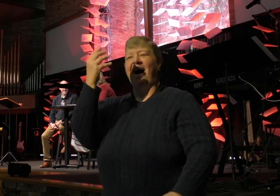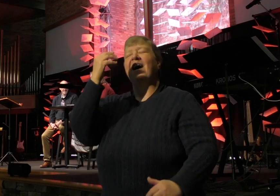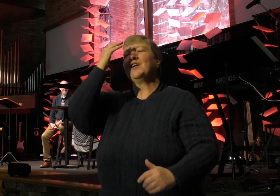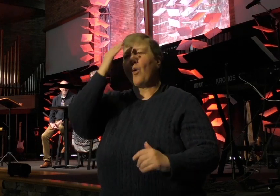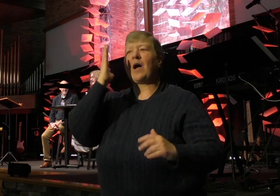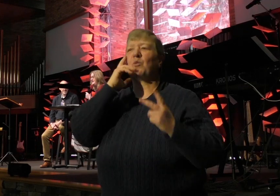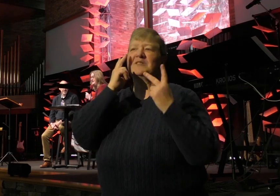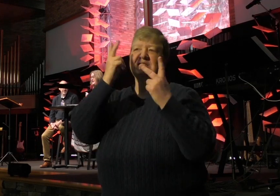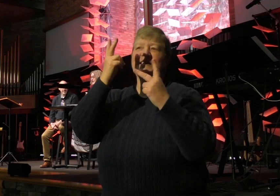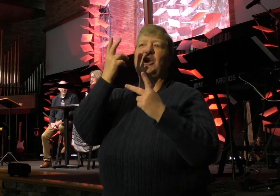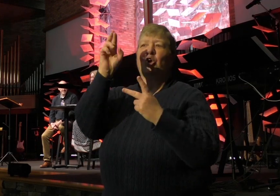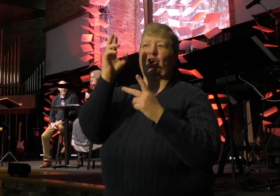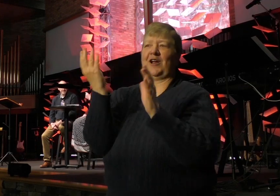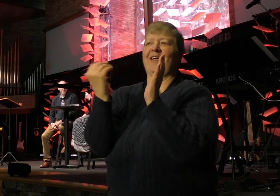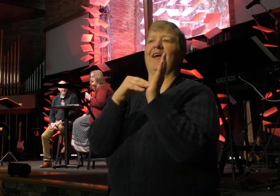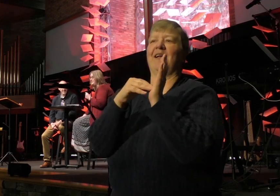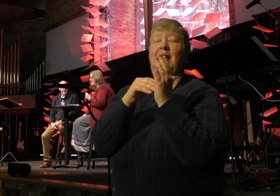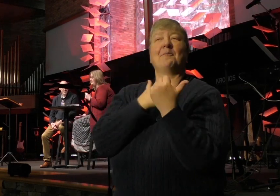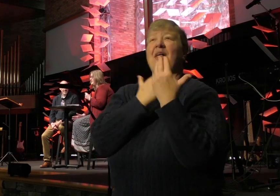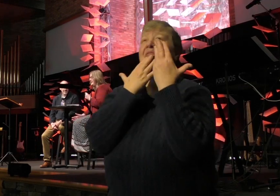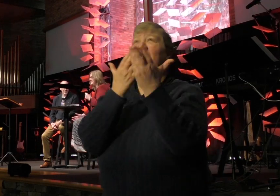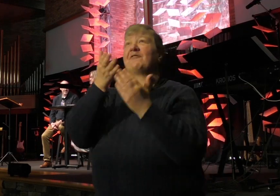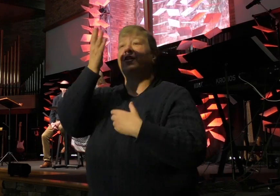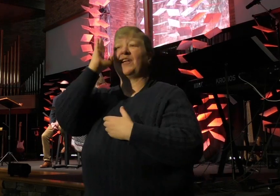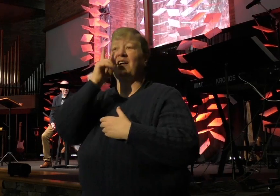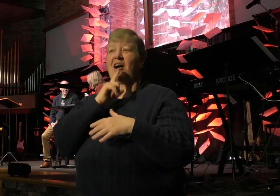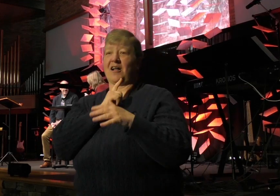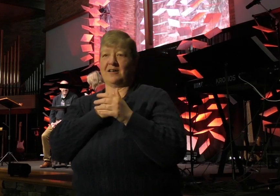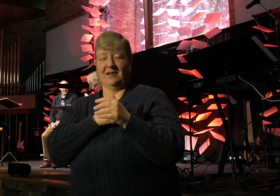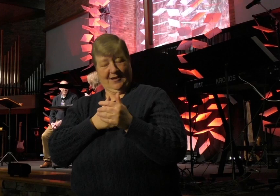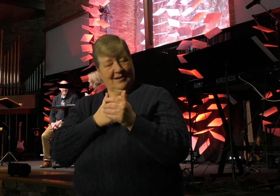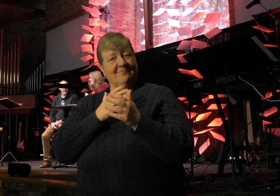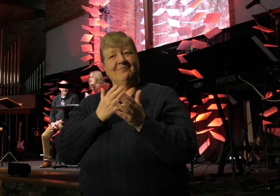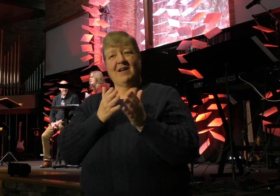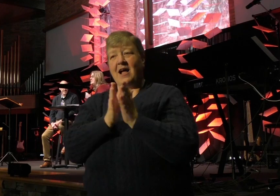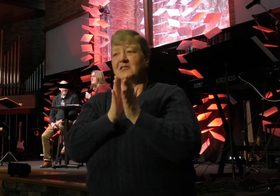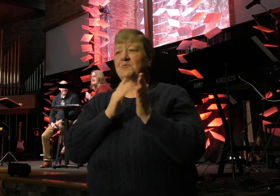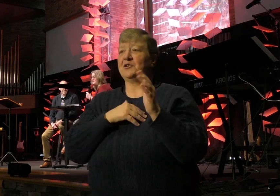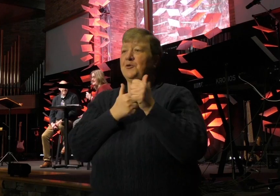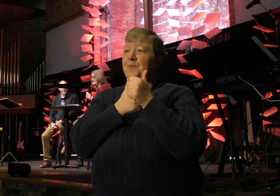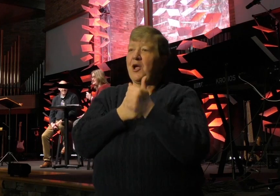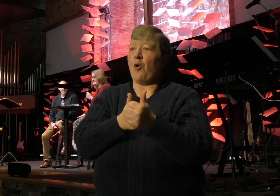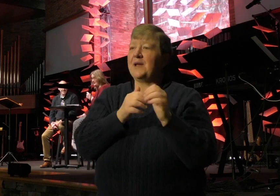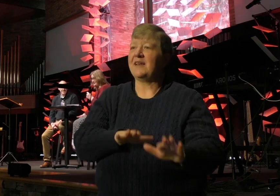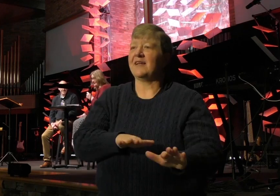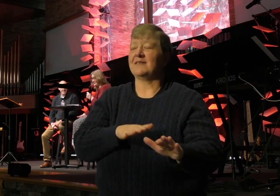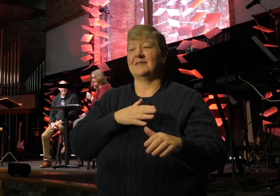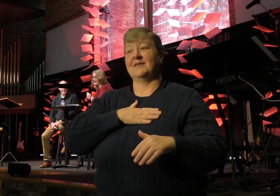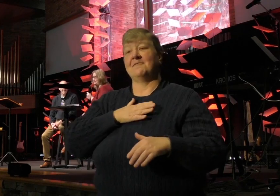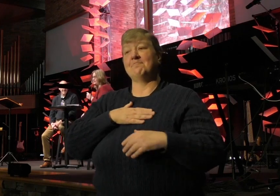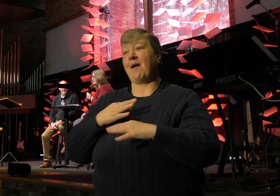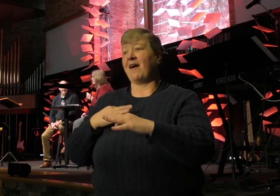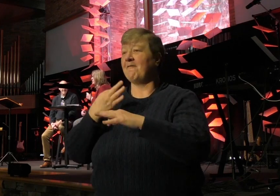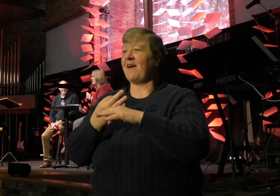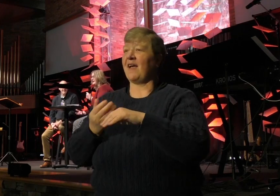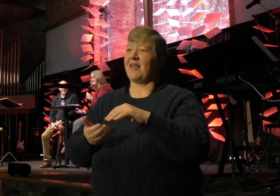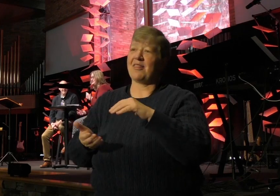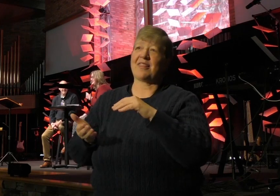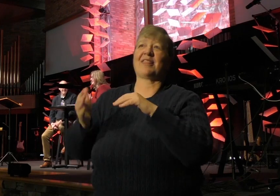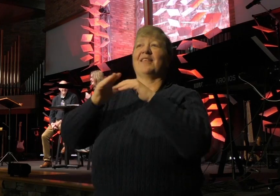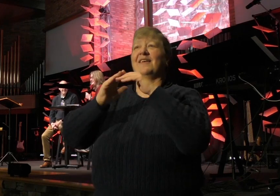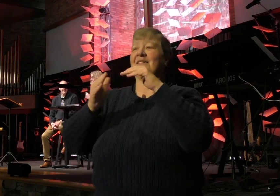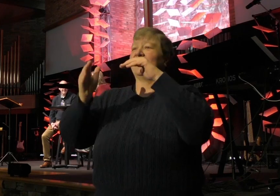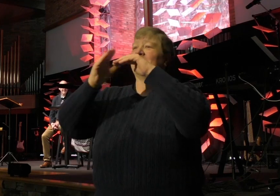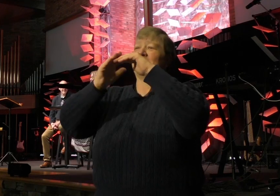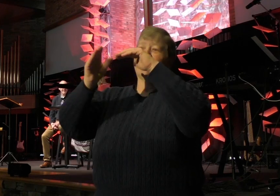I'm thankful that God had me be obedient to what he asked me to do. My faith has been built up. I'm more likely